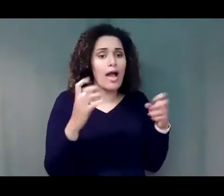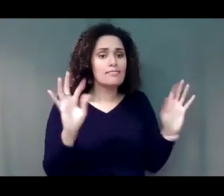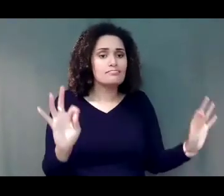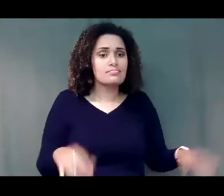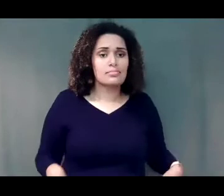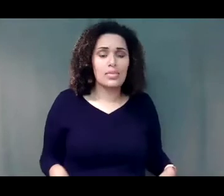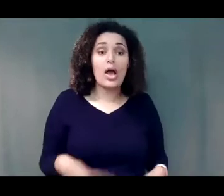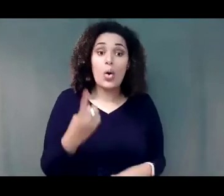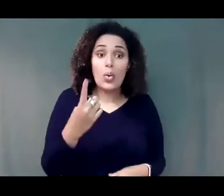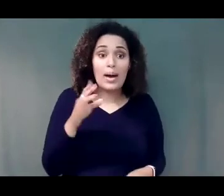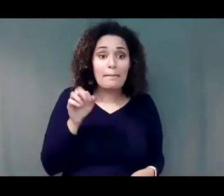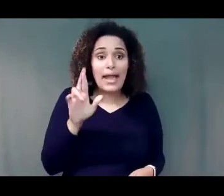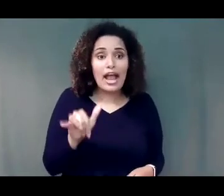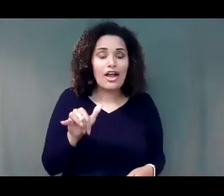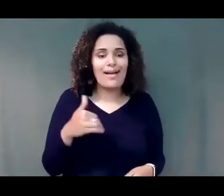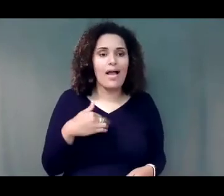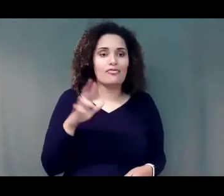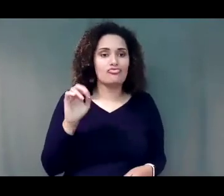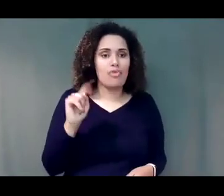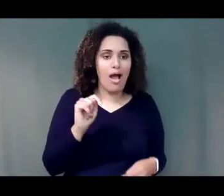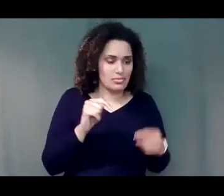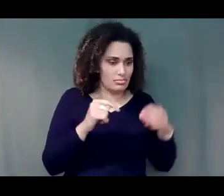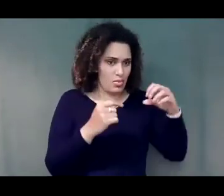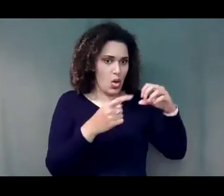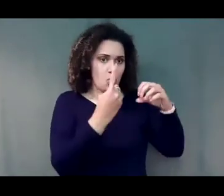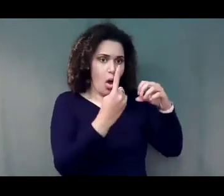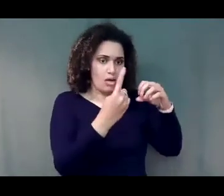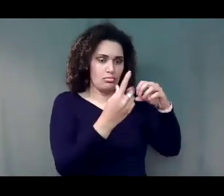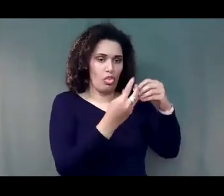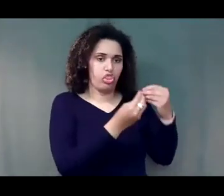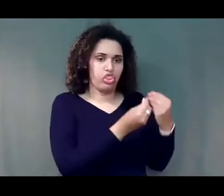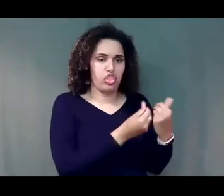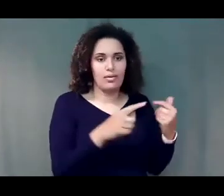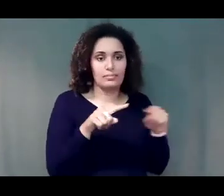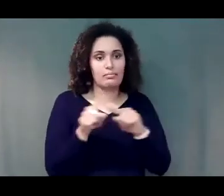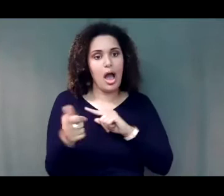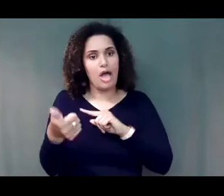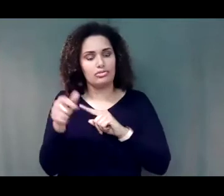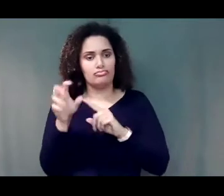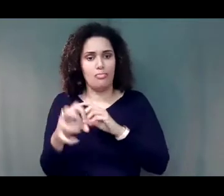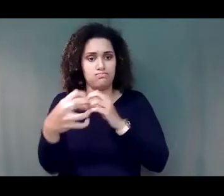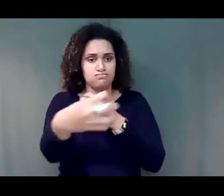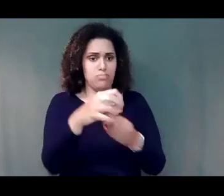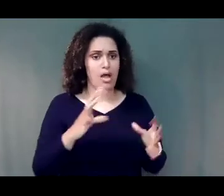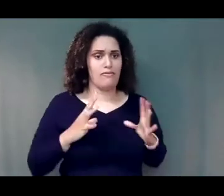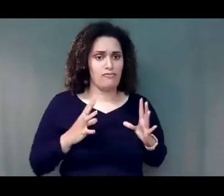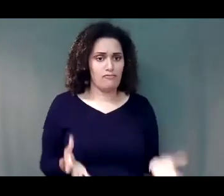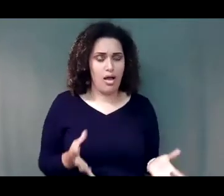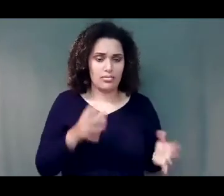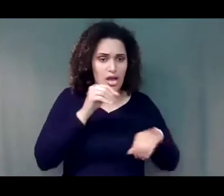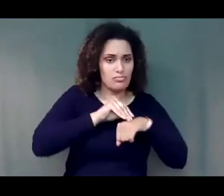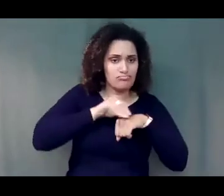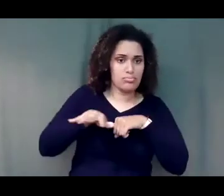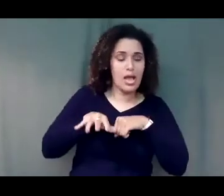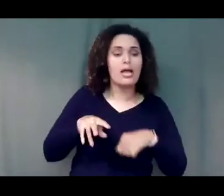gets some rot organism into it, it rots, but it's not touching the ones next door, so the rot can't just immediately spread to the next one. Viognier